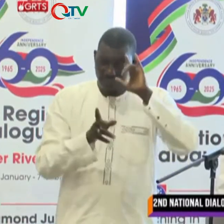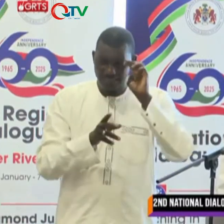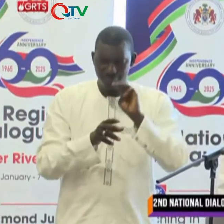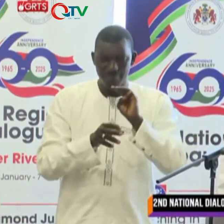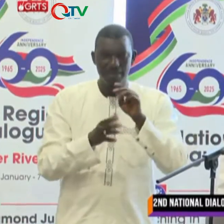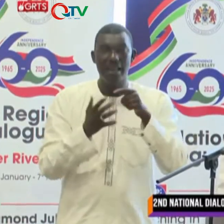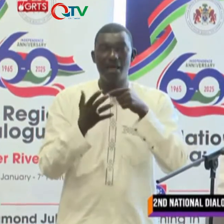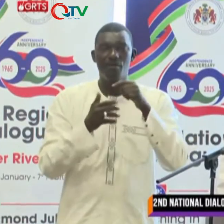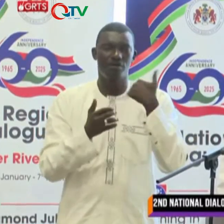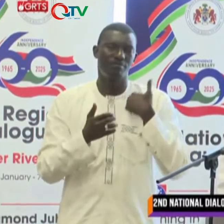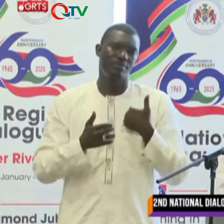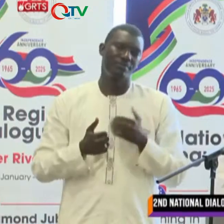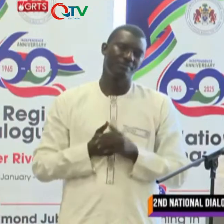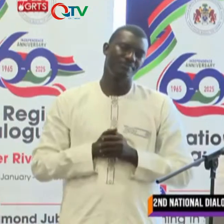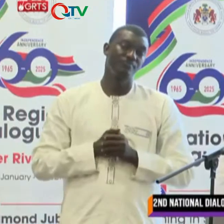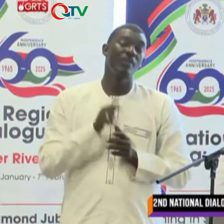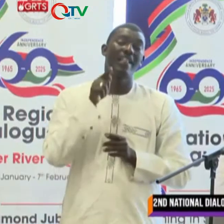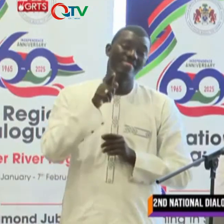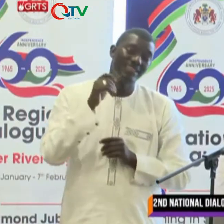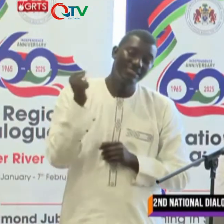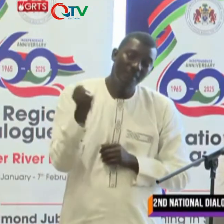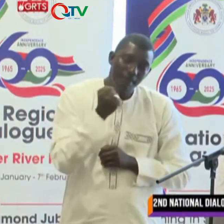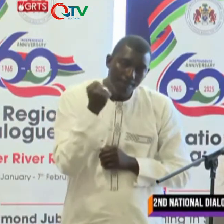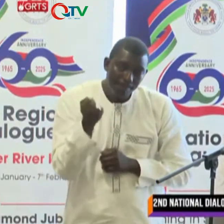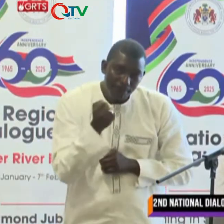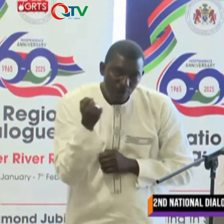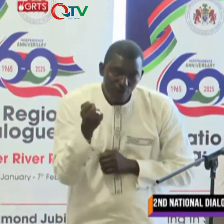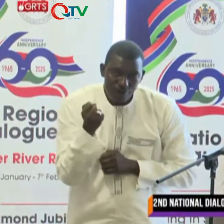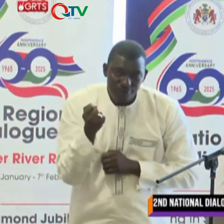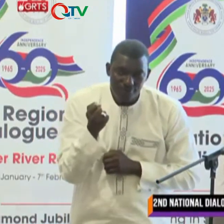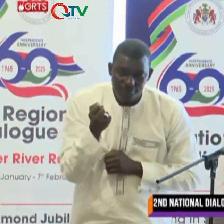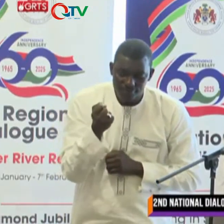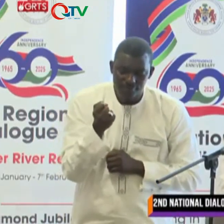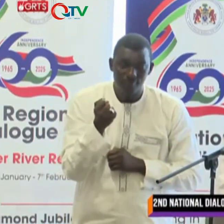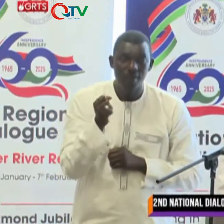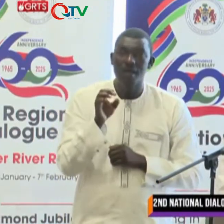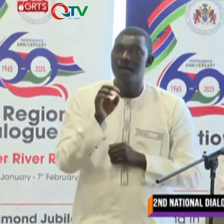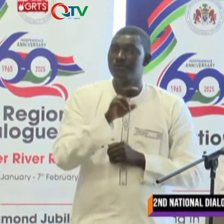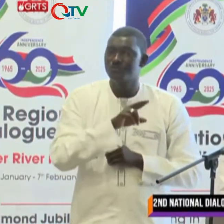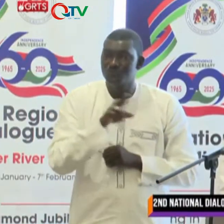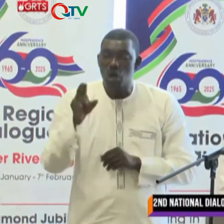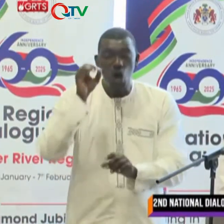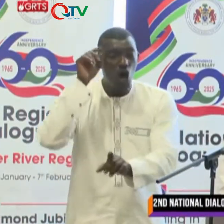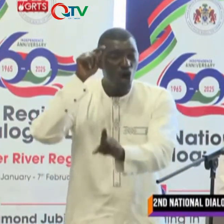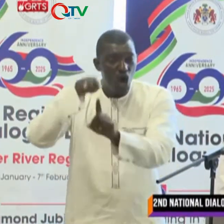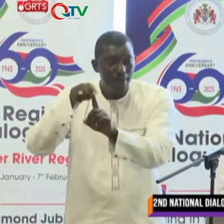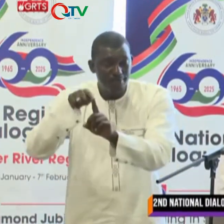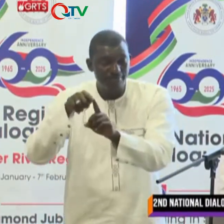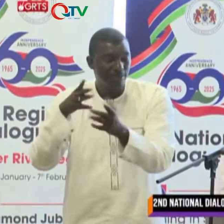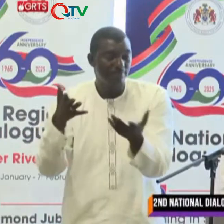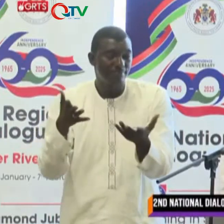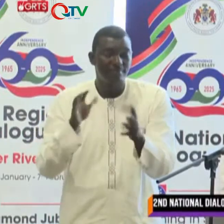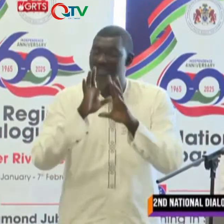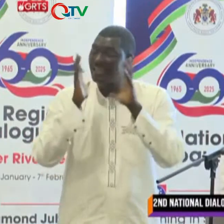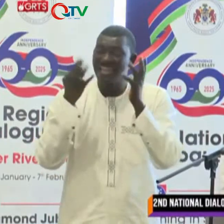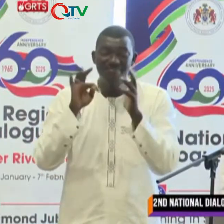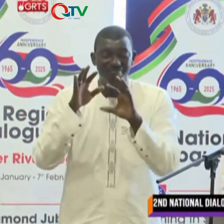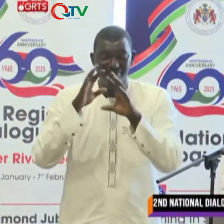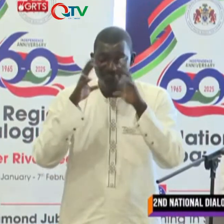people. This is because no objective, however great